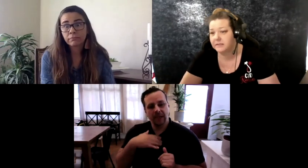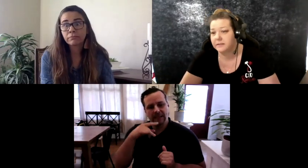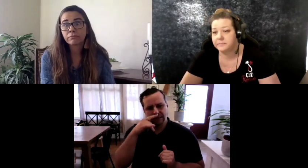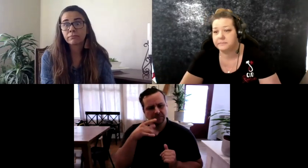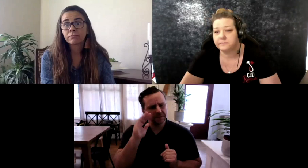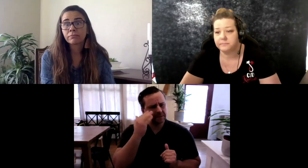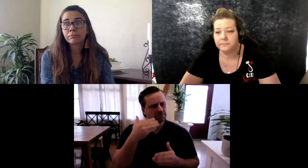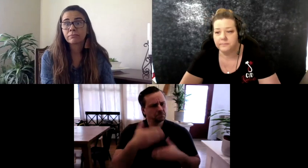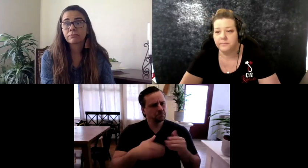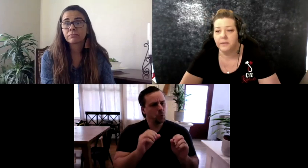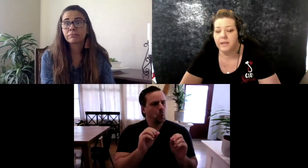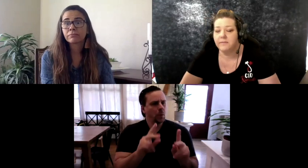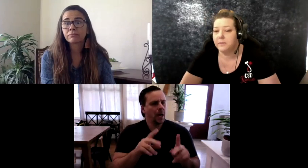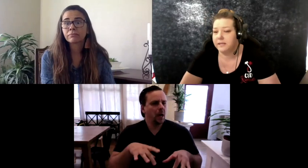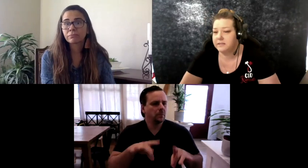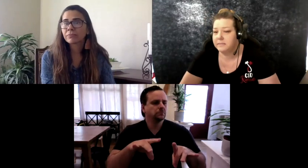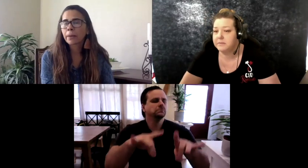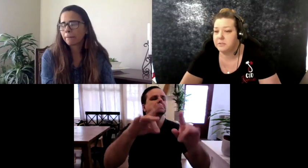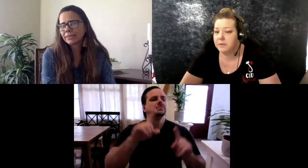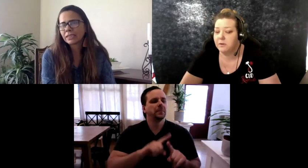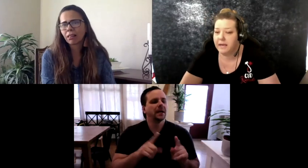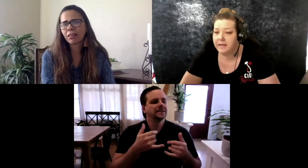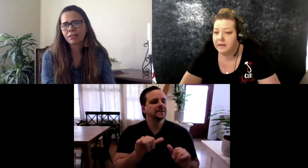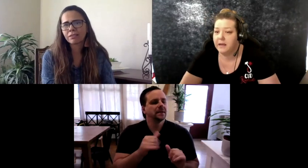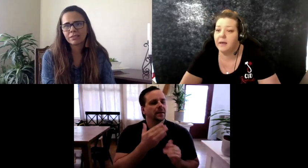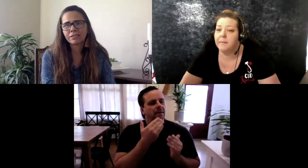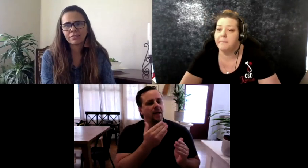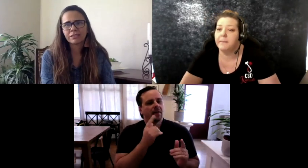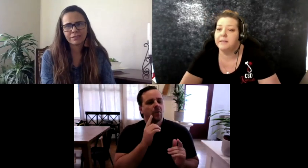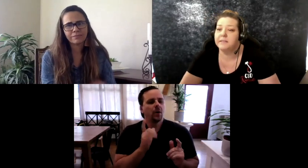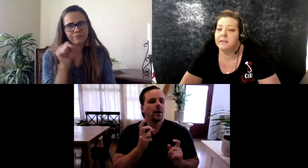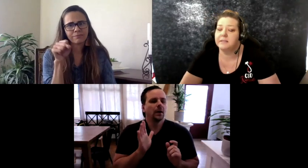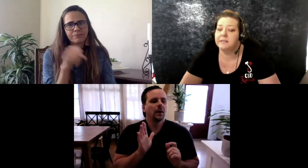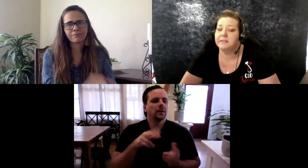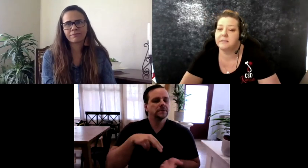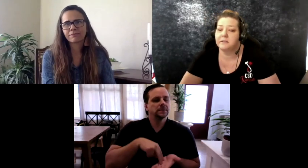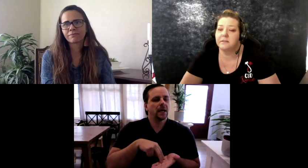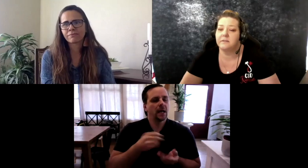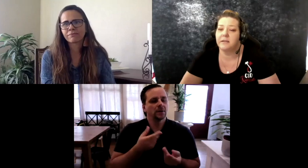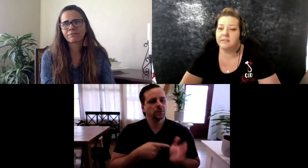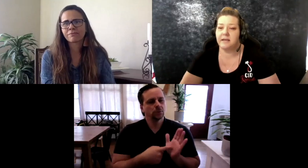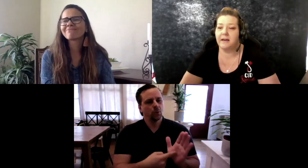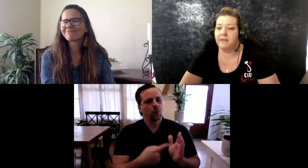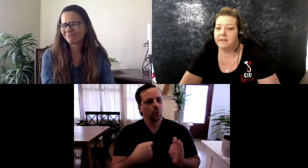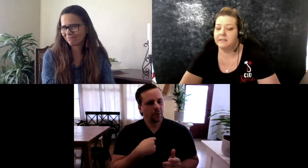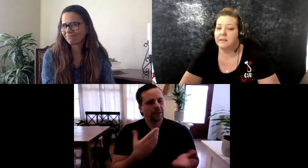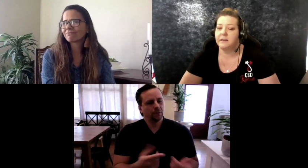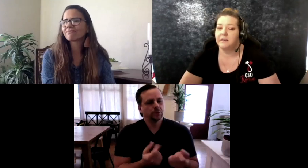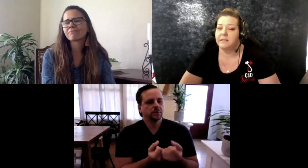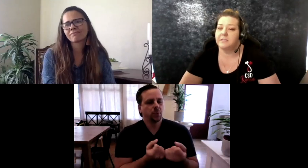kids. Even though my kids seem to be doing okay, but it's still nice to have